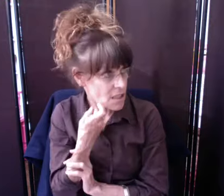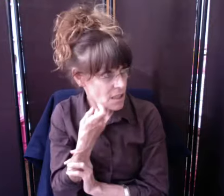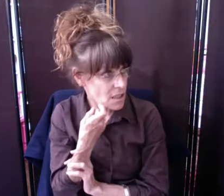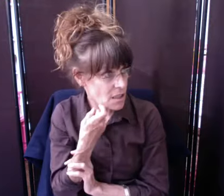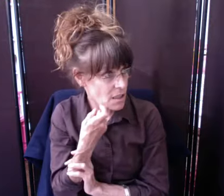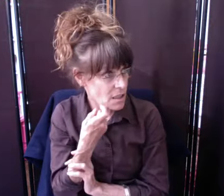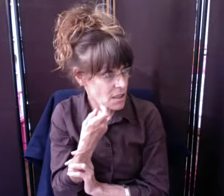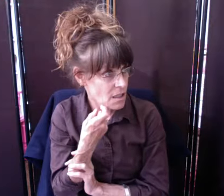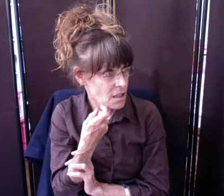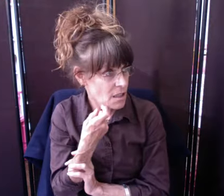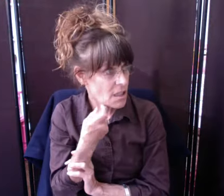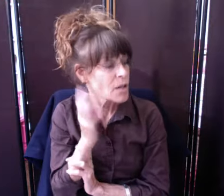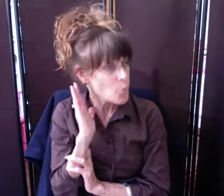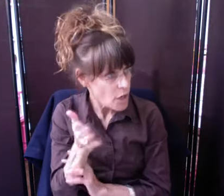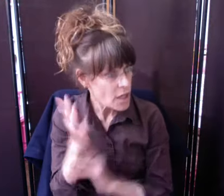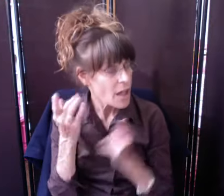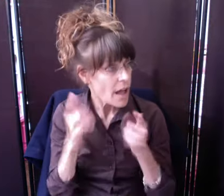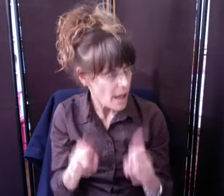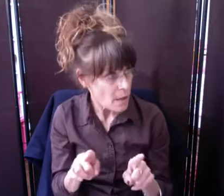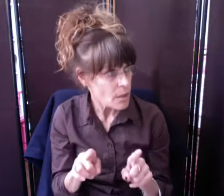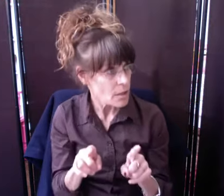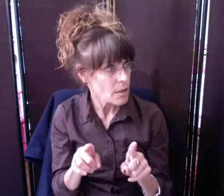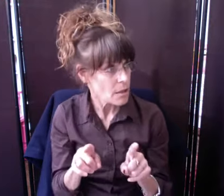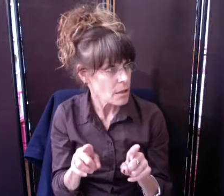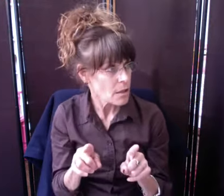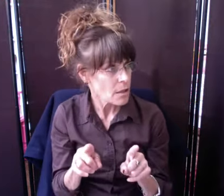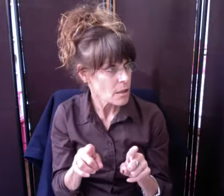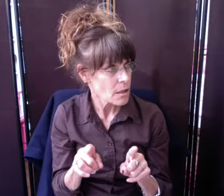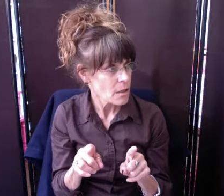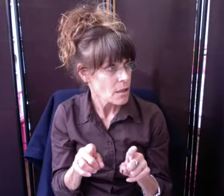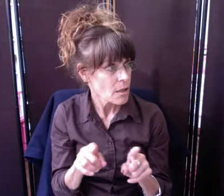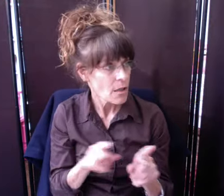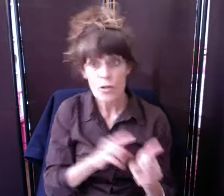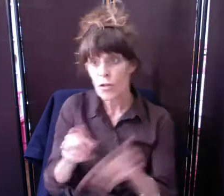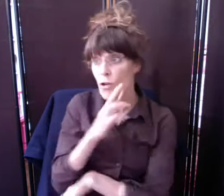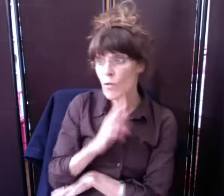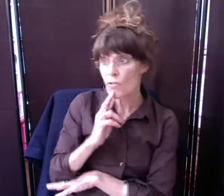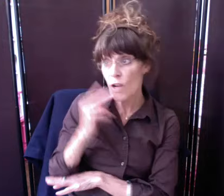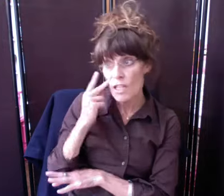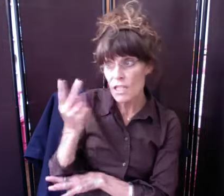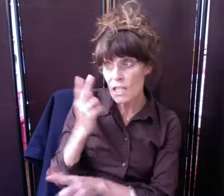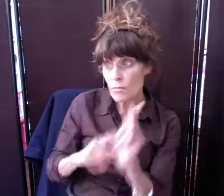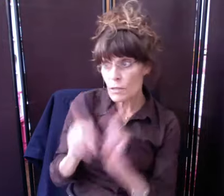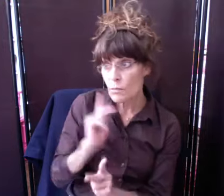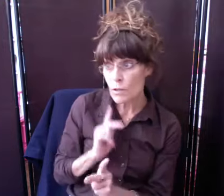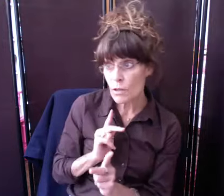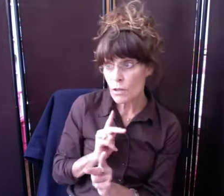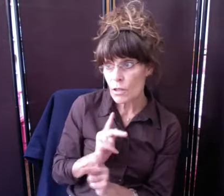matter thing. They will be addicted to morphine. But you can go to a restaurant and see people drinking a glass of wine. They're